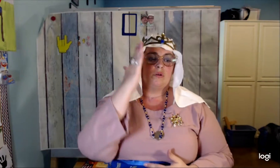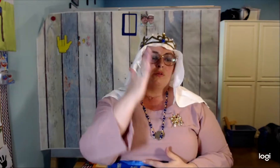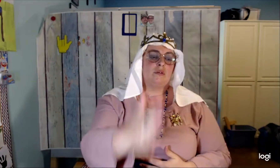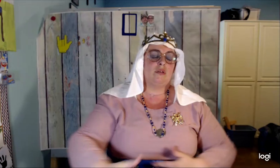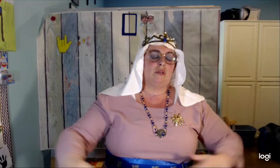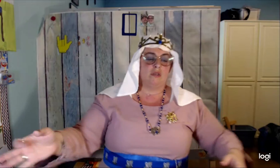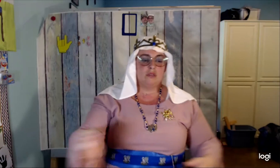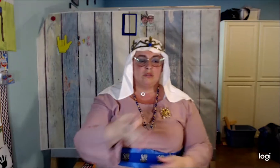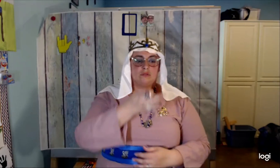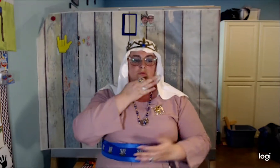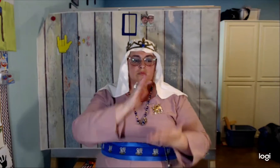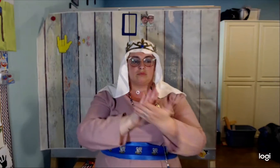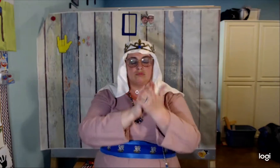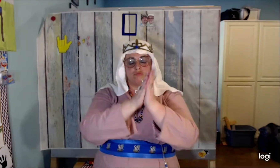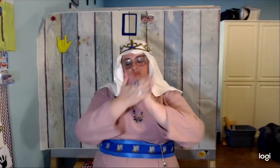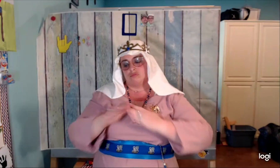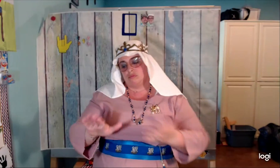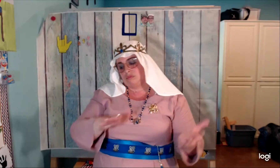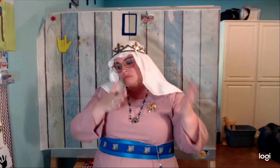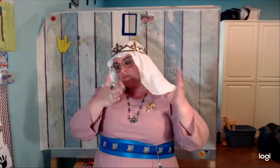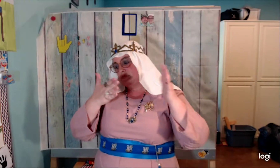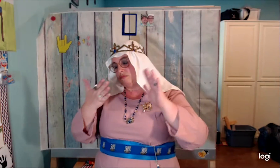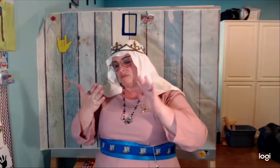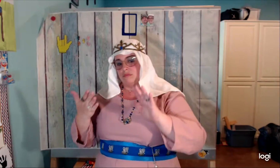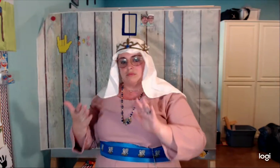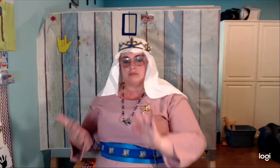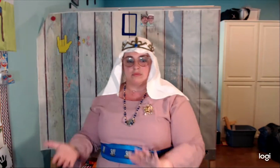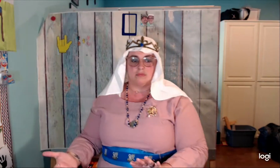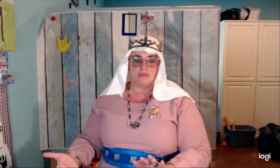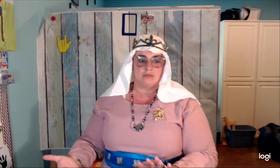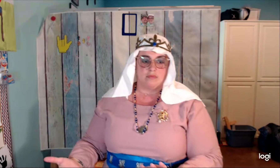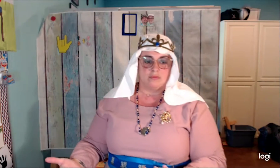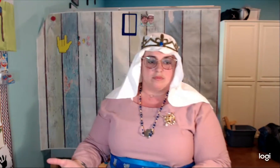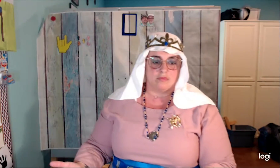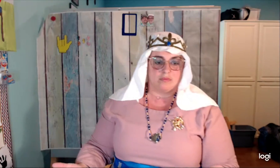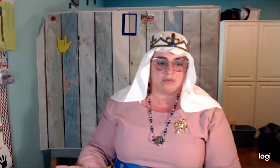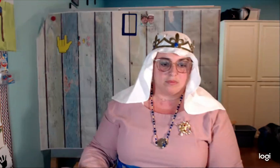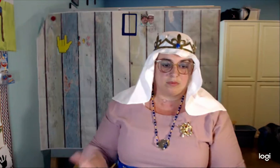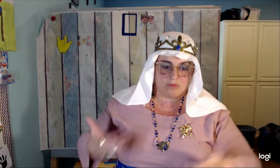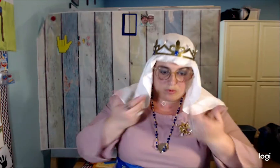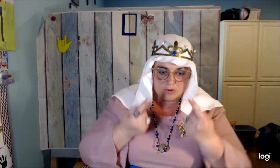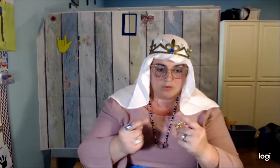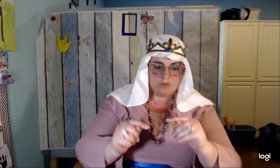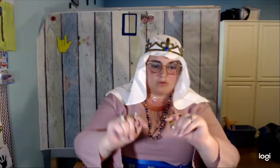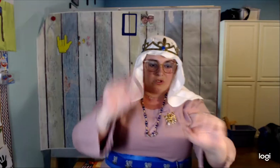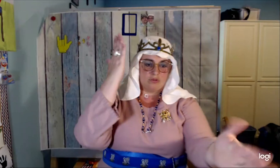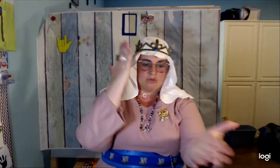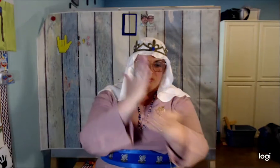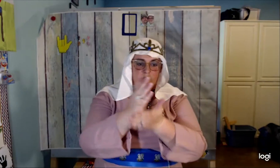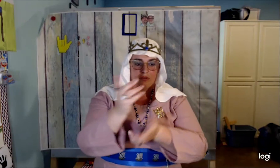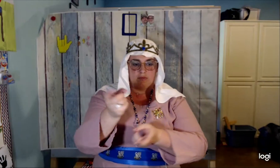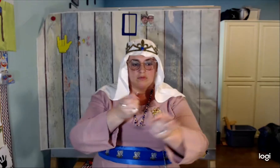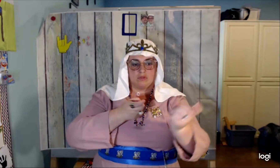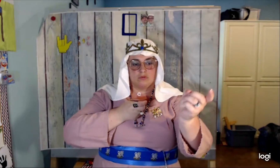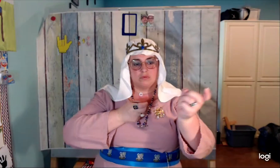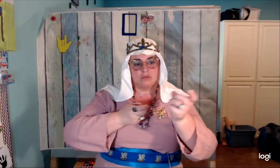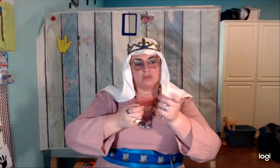war. Then a fallen knight you became, on the way to end evil's